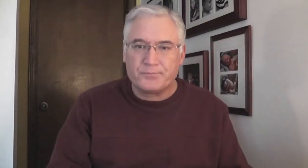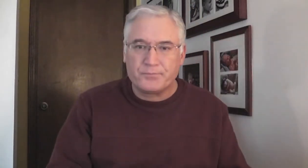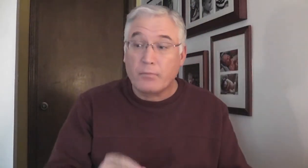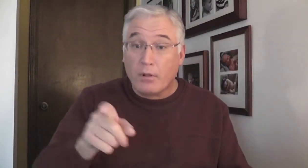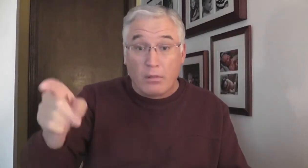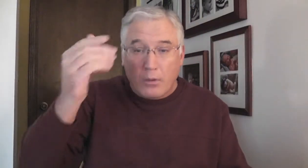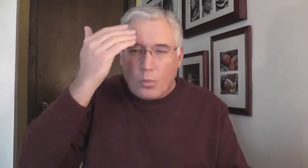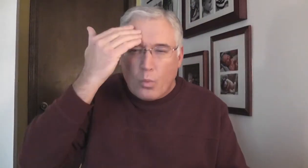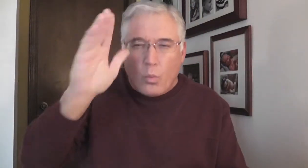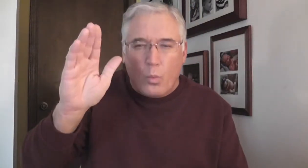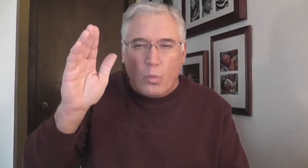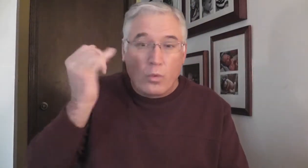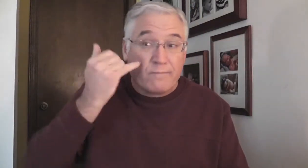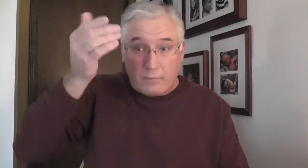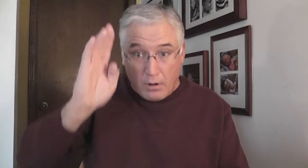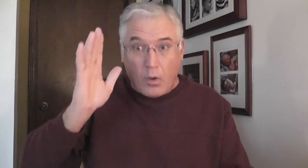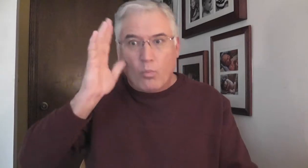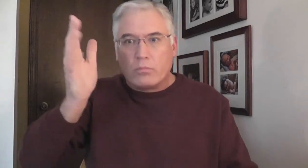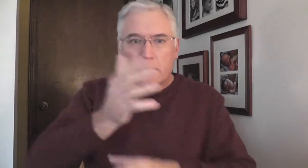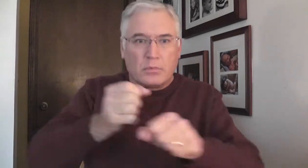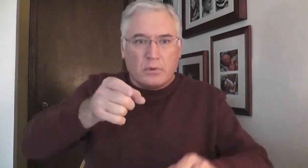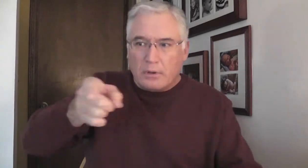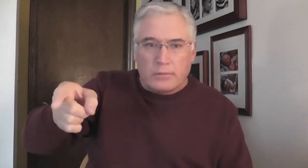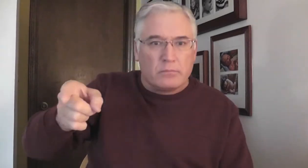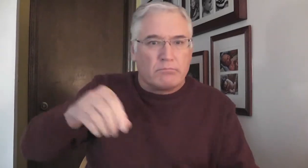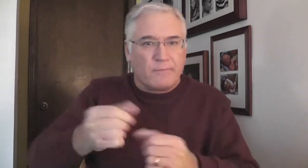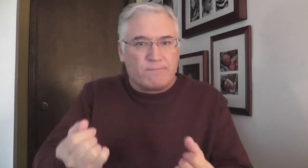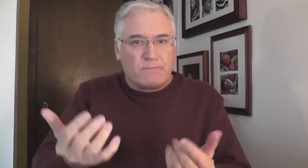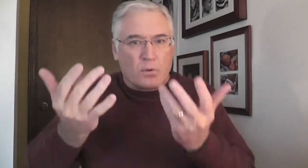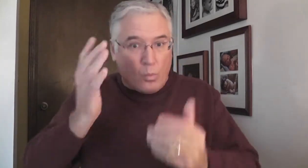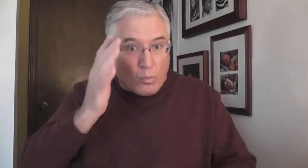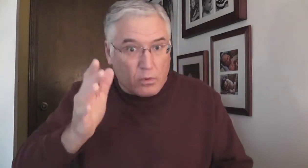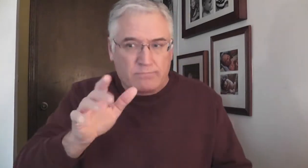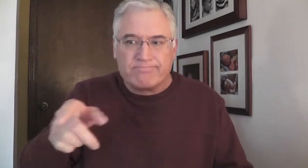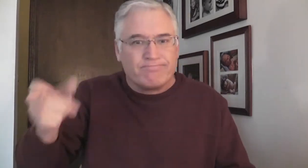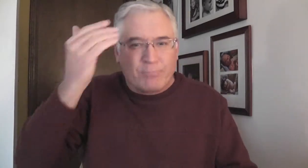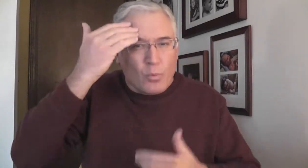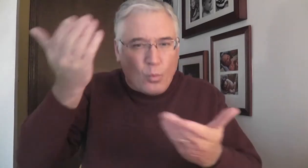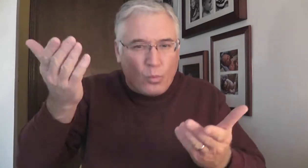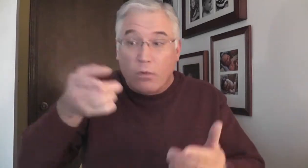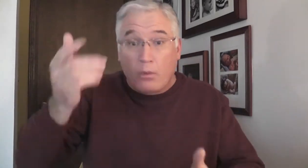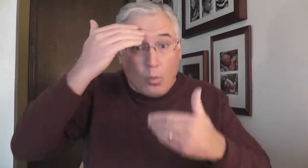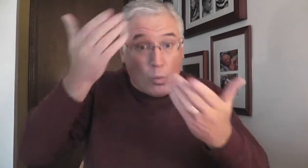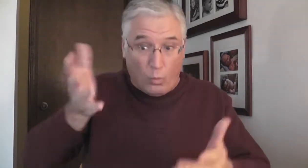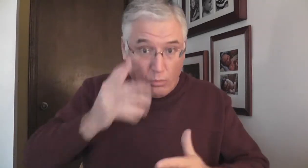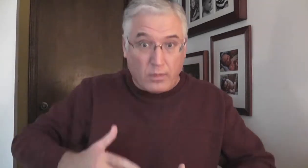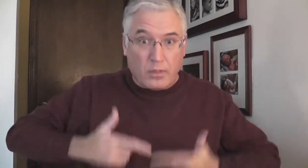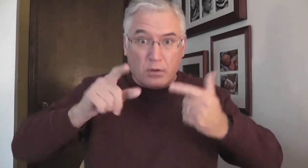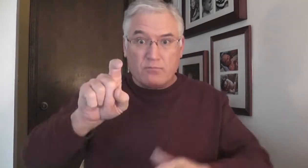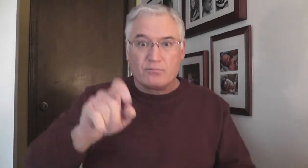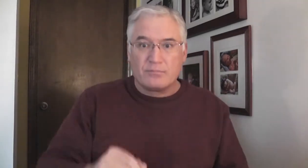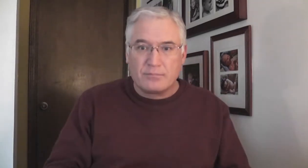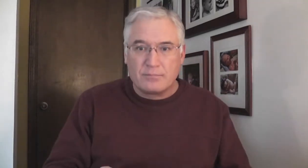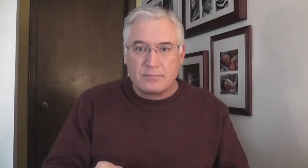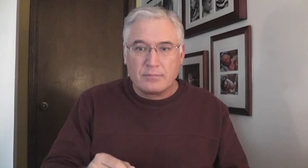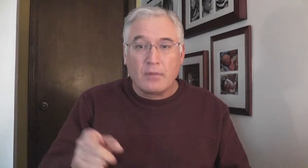this idol. They didn't know if the God of heaven was going to save them from the fire. They didn't know. They didn't know if they were going to